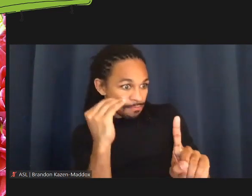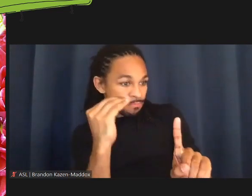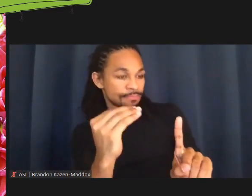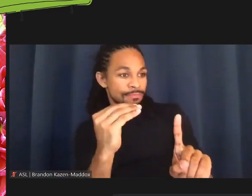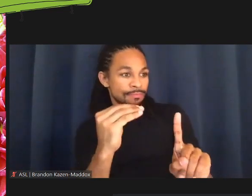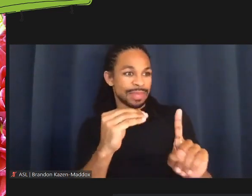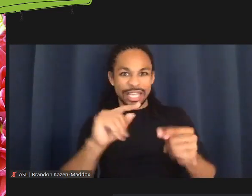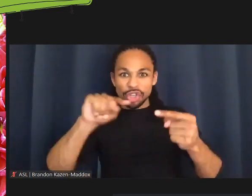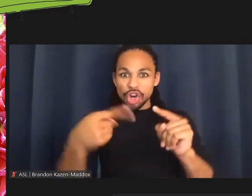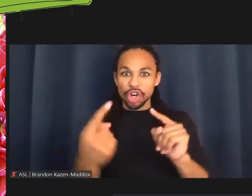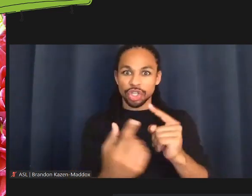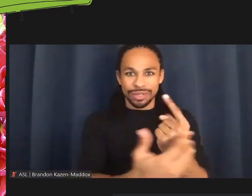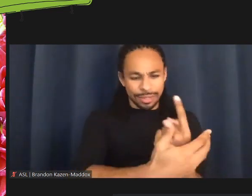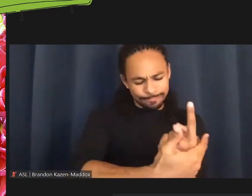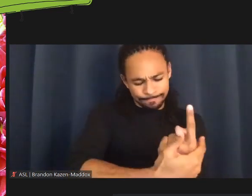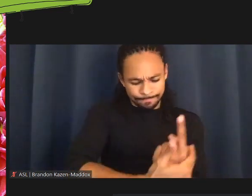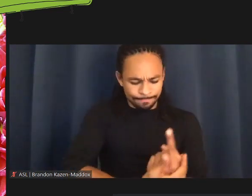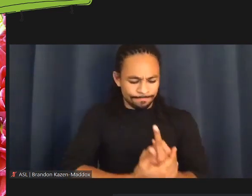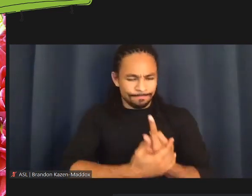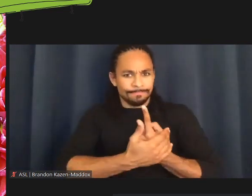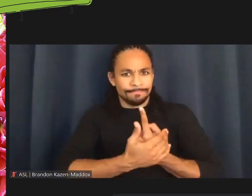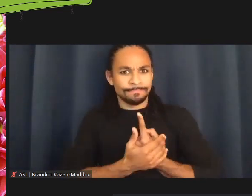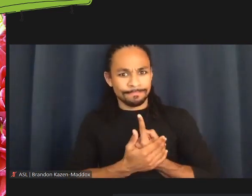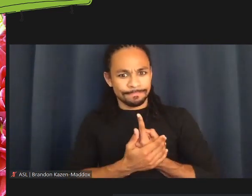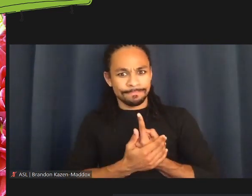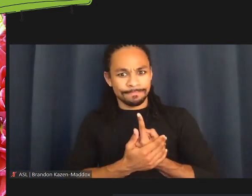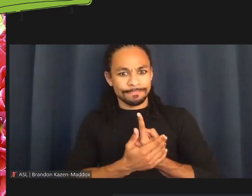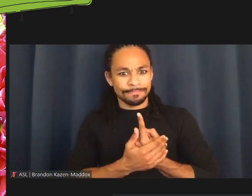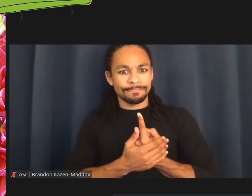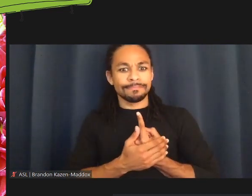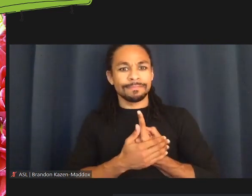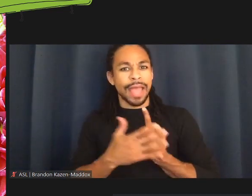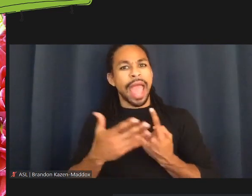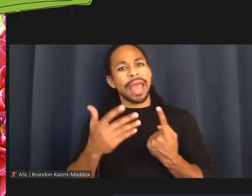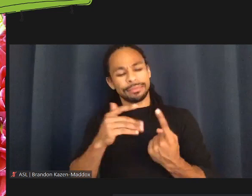hands and preen.